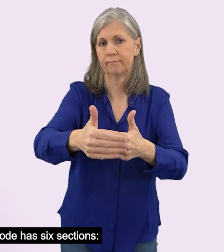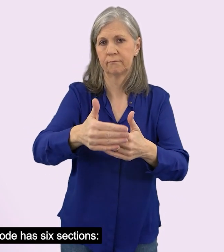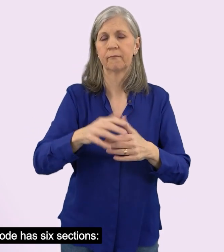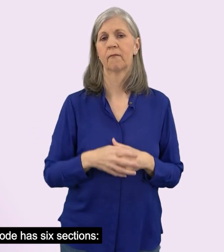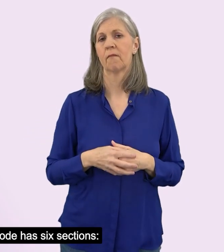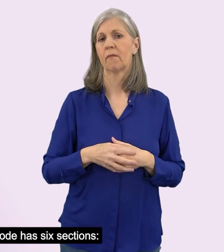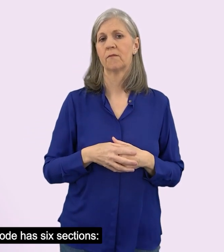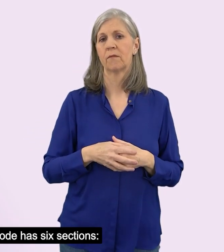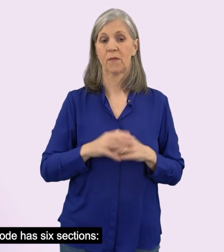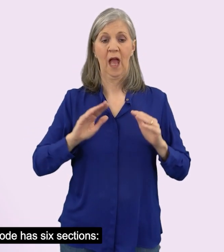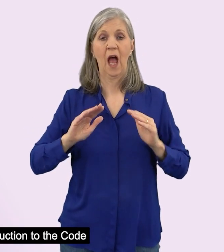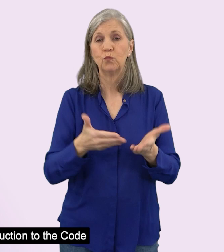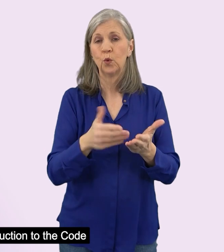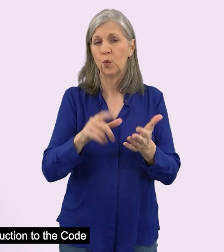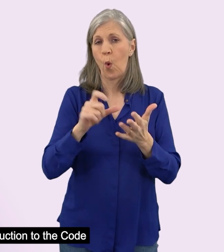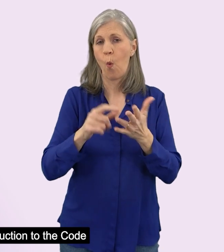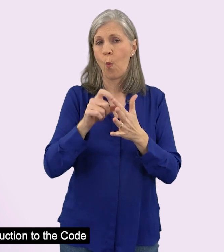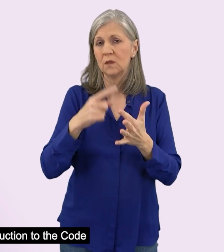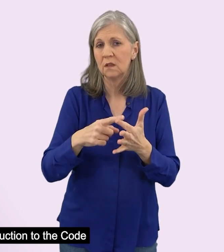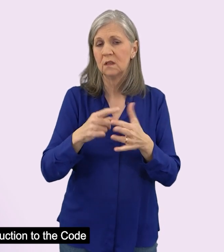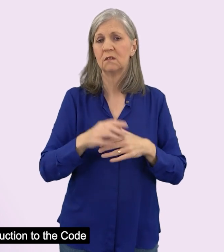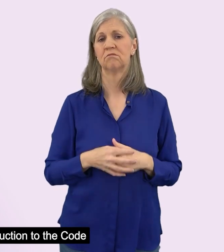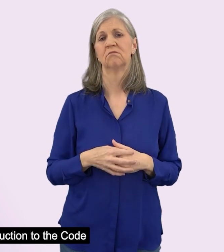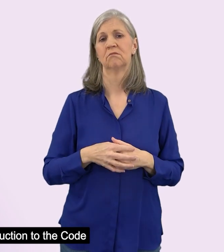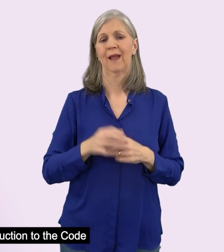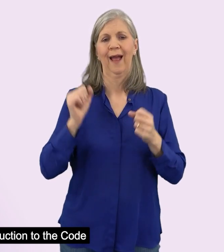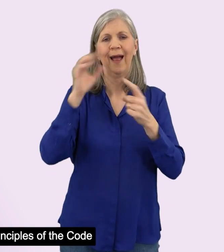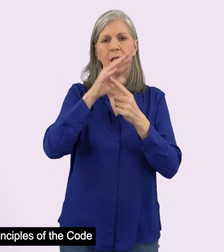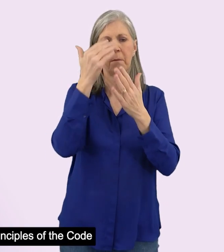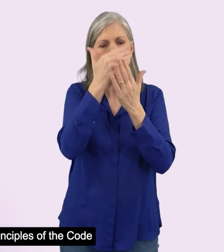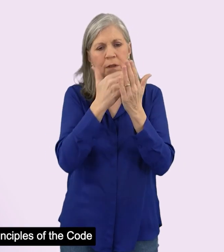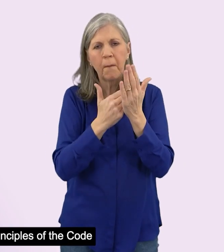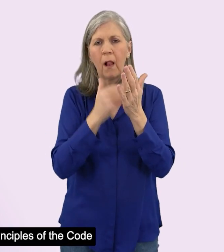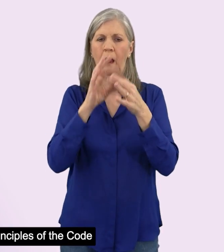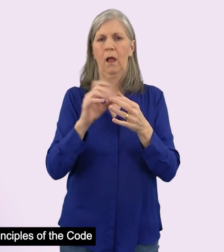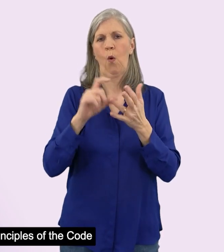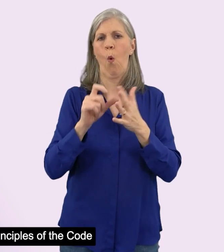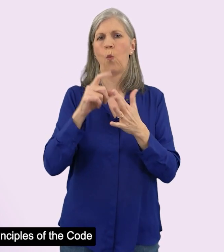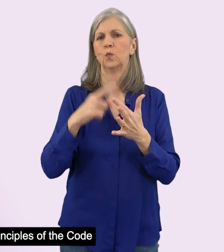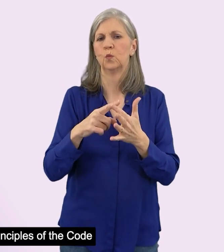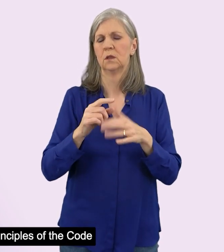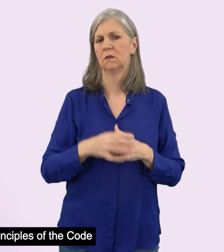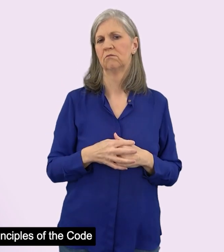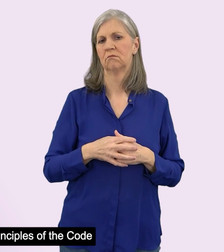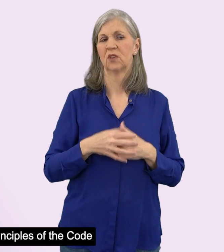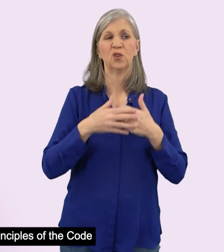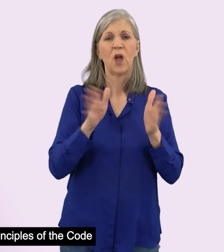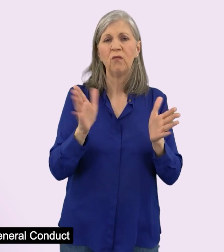.3. The code has 6 sections. Introduction to the code, key principles of the code,